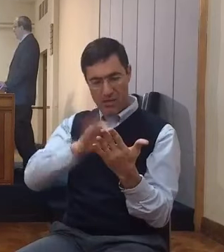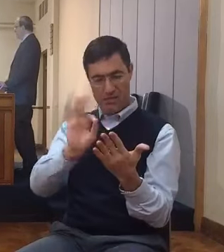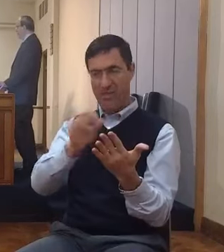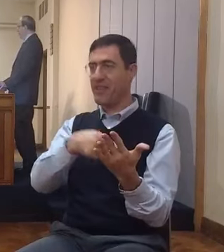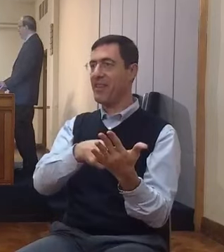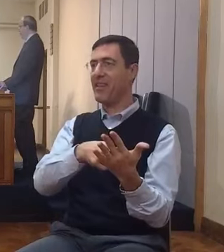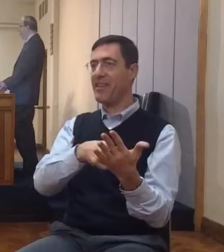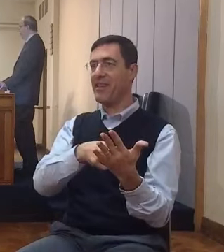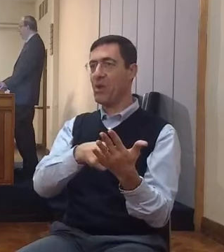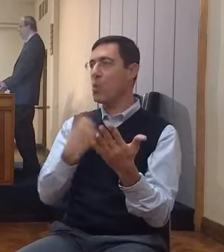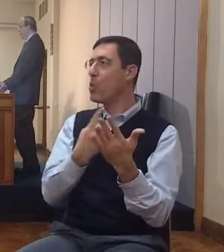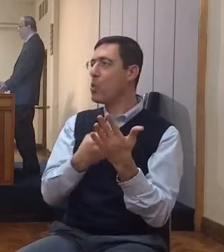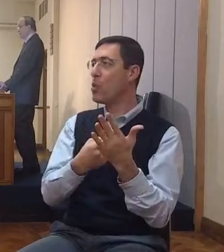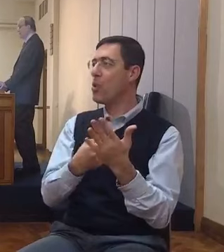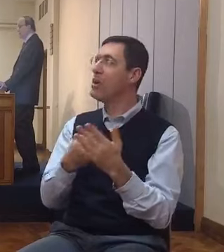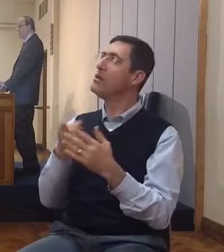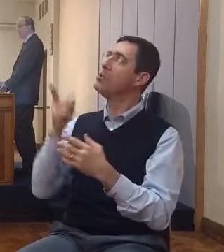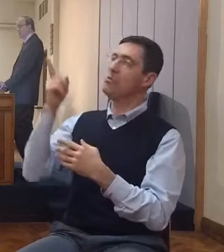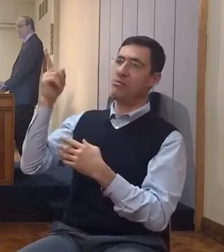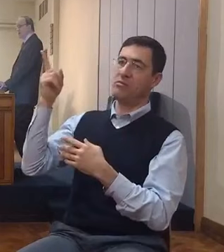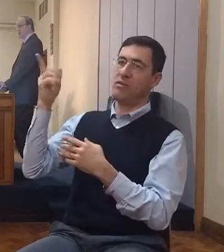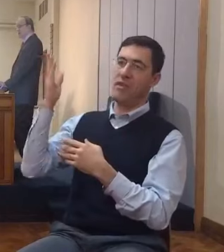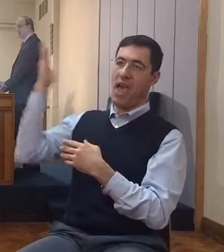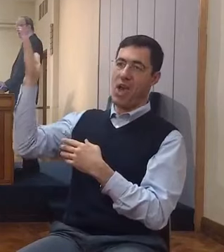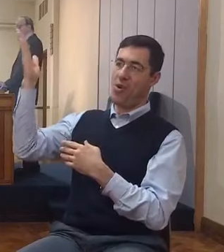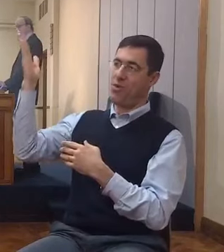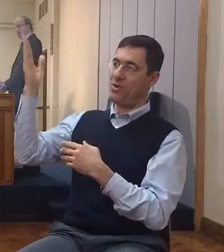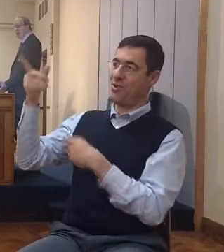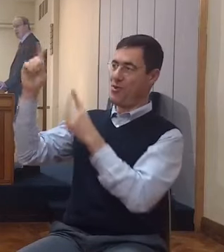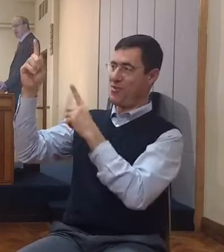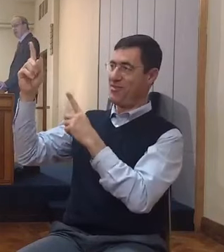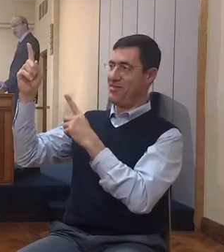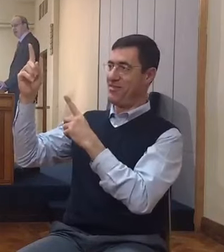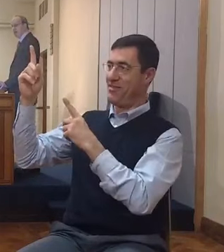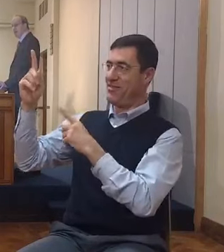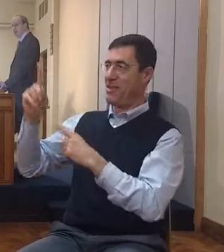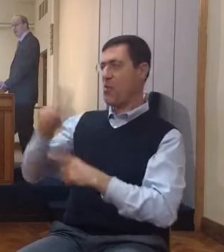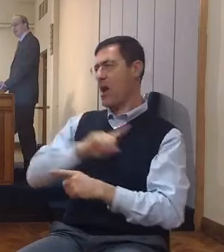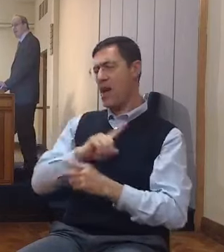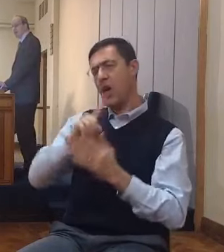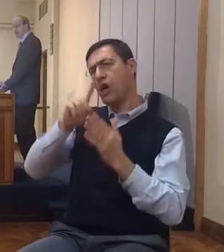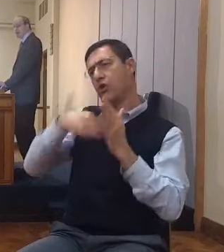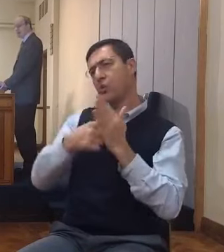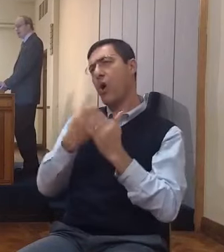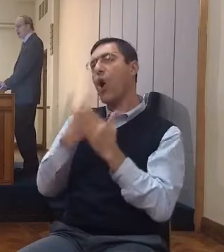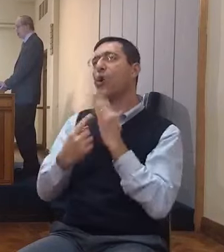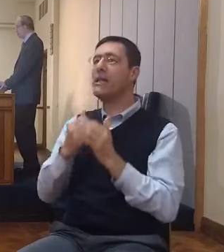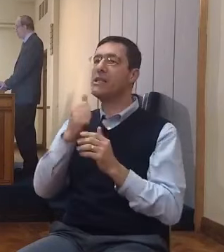That's the way the Lord would have it. He's the instrument.